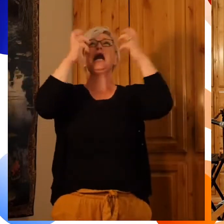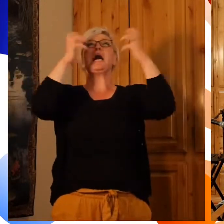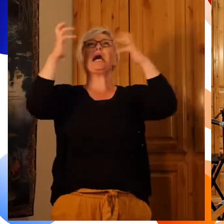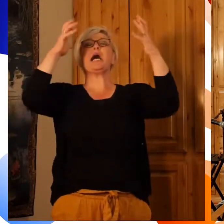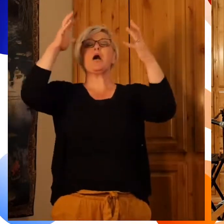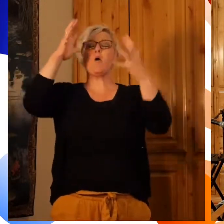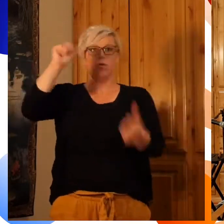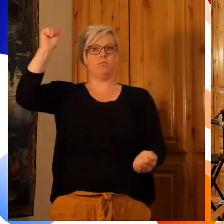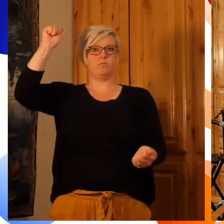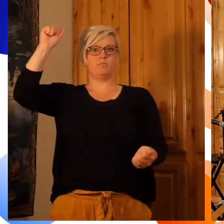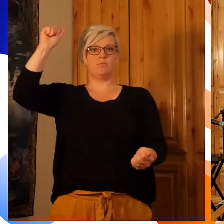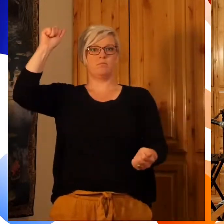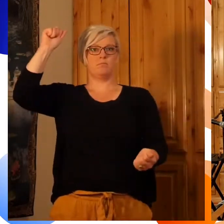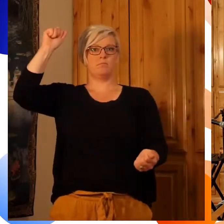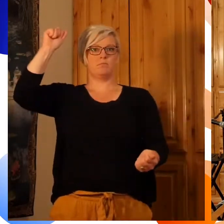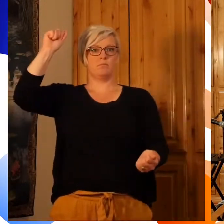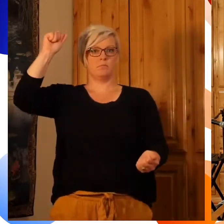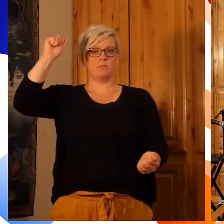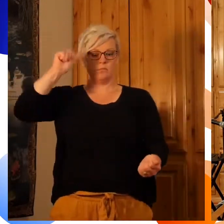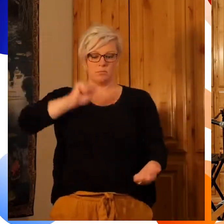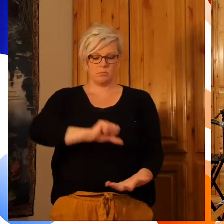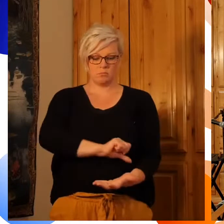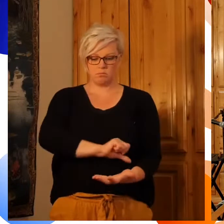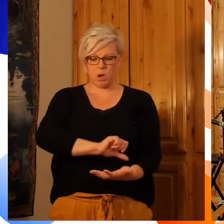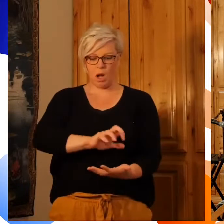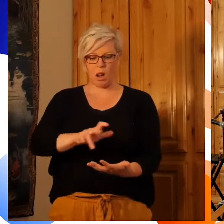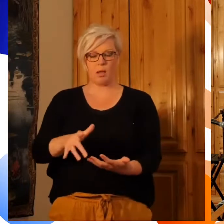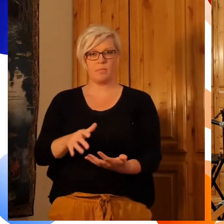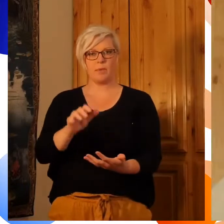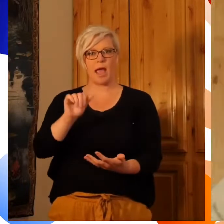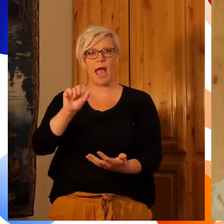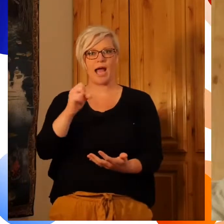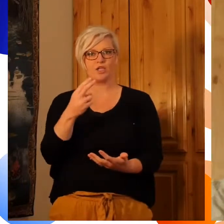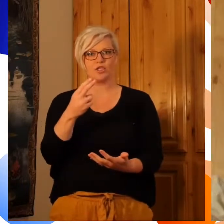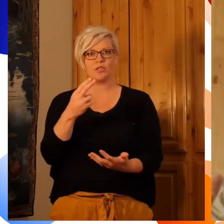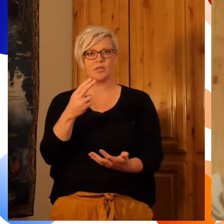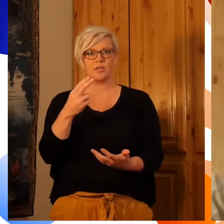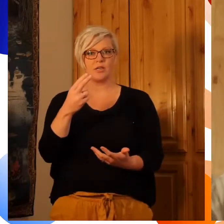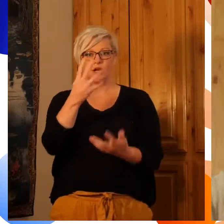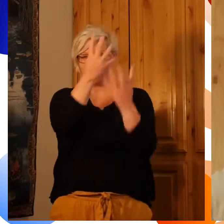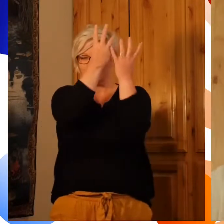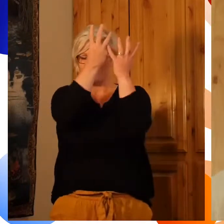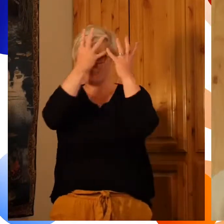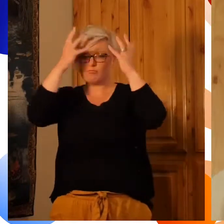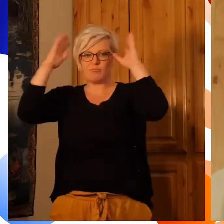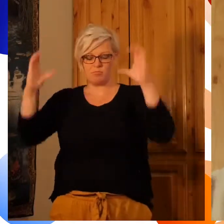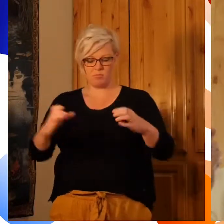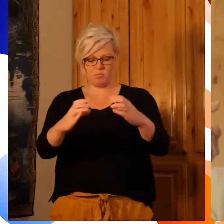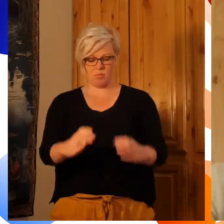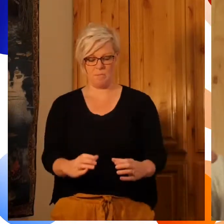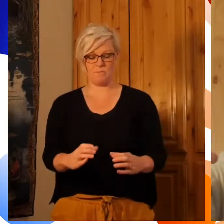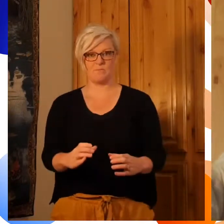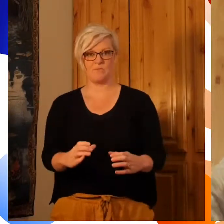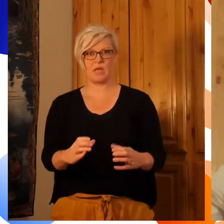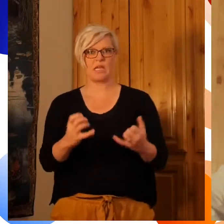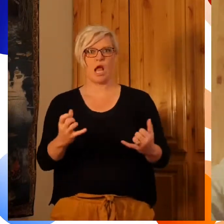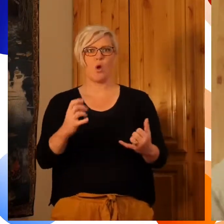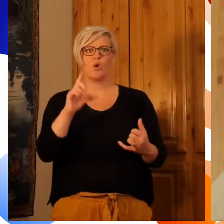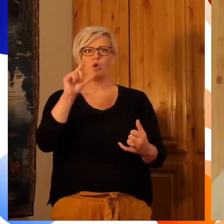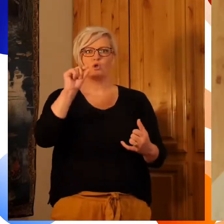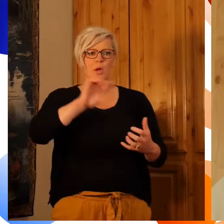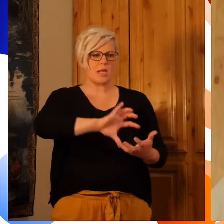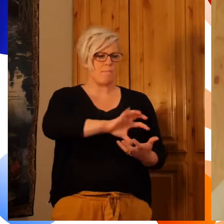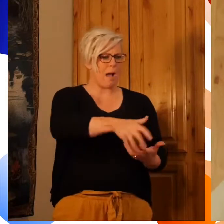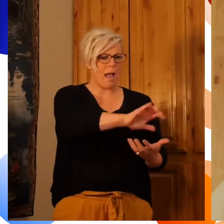Into a great pile of ash with a gold crown right on top. Well, now there were 20 piles of ash and one great big one